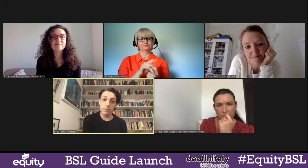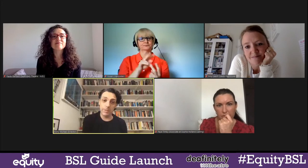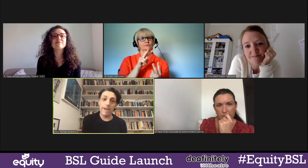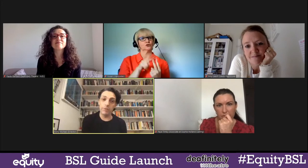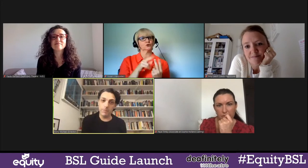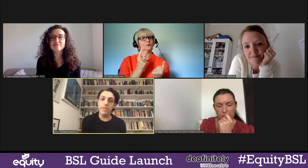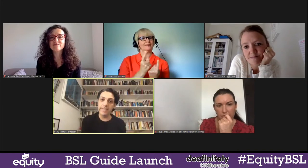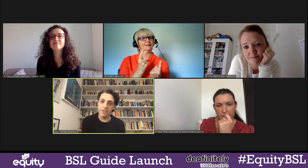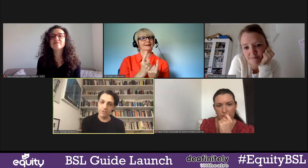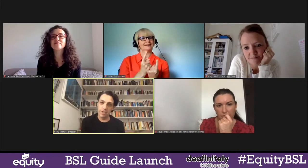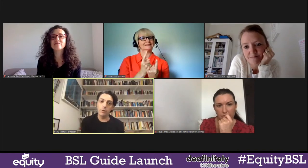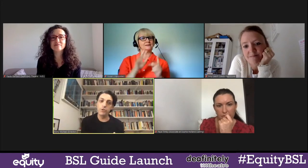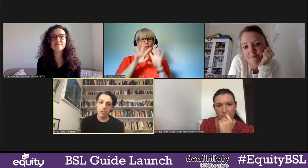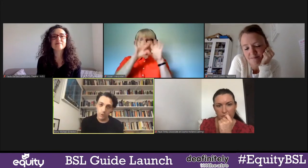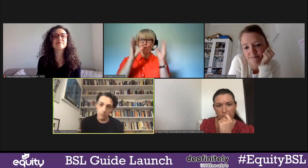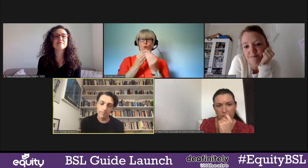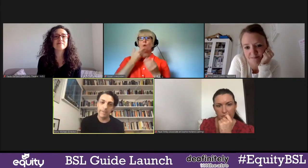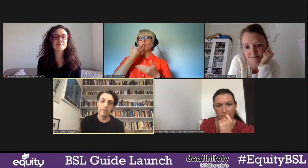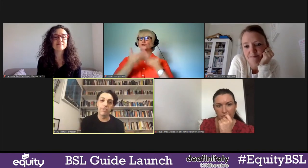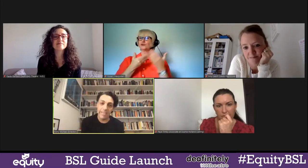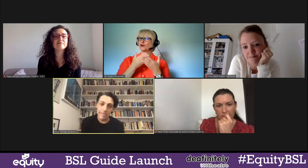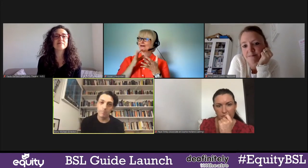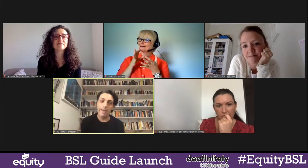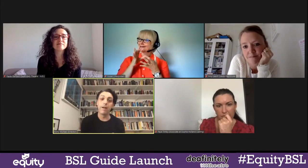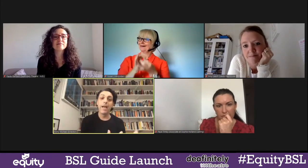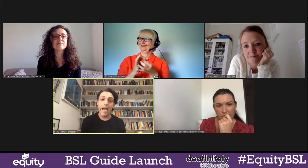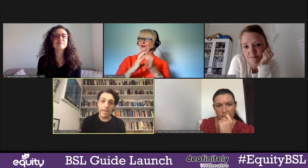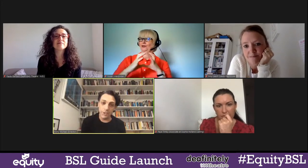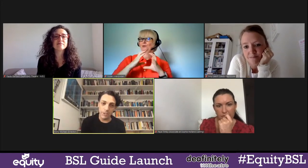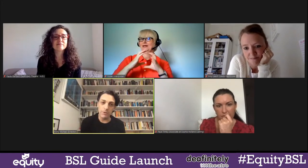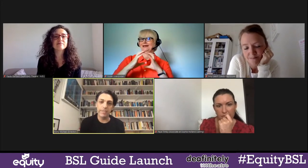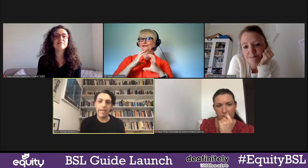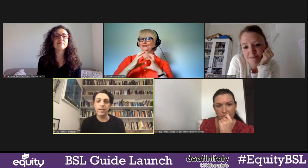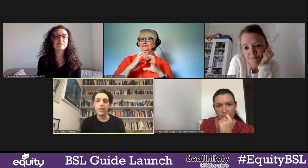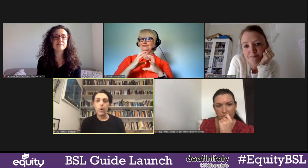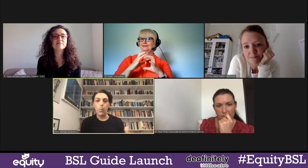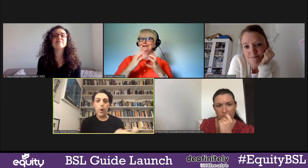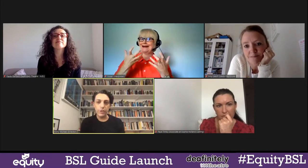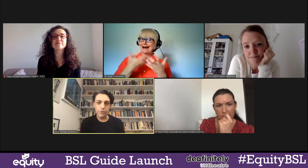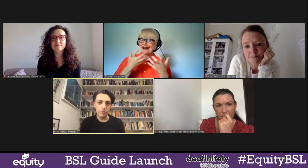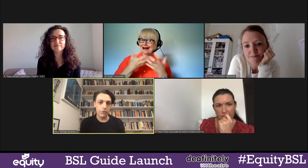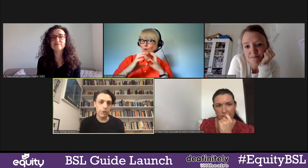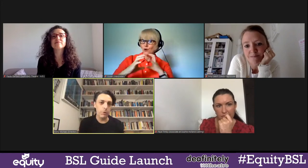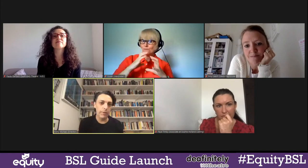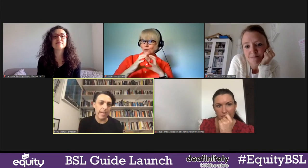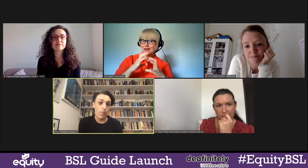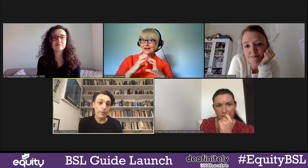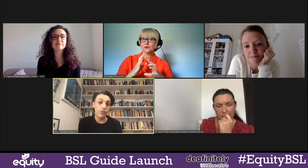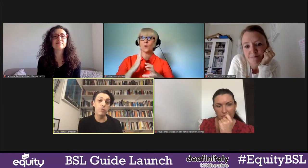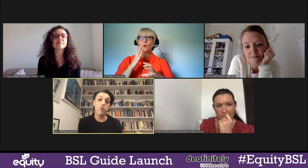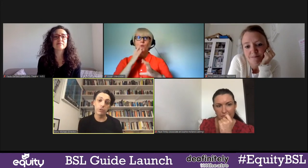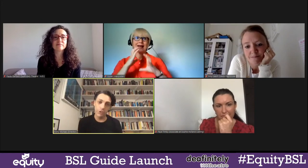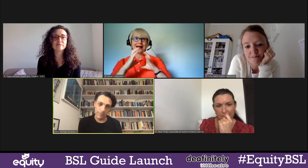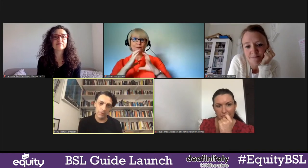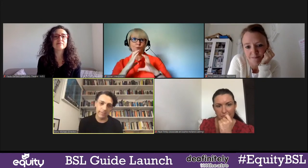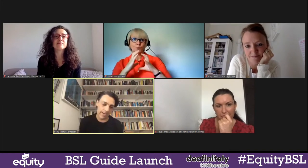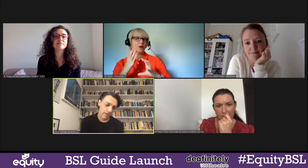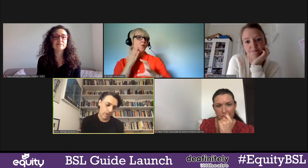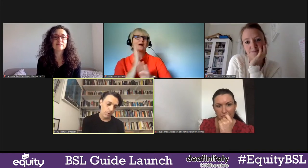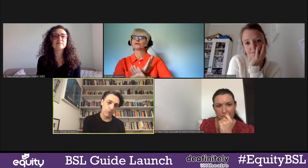about communication. The whole show was about, the themes were about how you communicate, when you choose to communicate, and when you choose not to communicate, which was what the